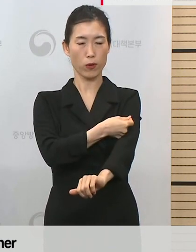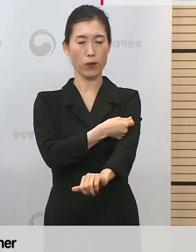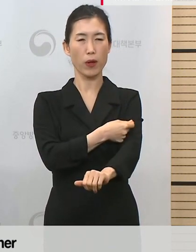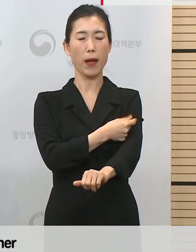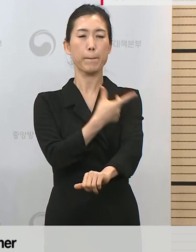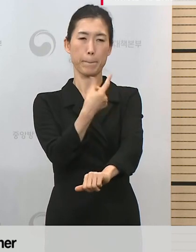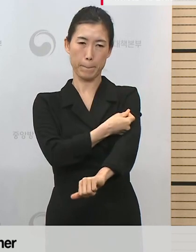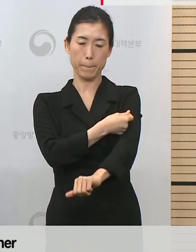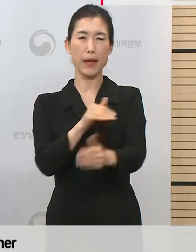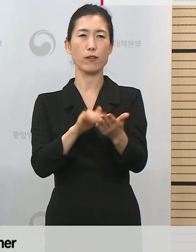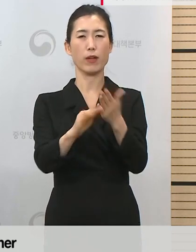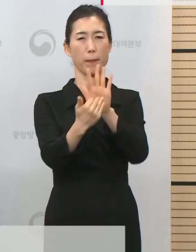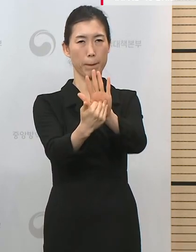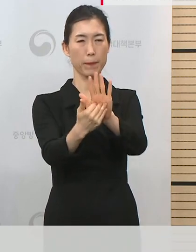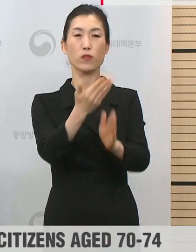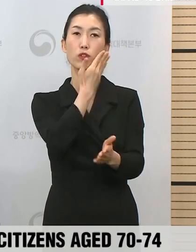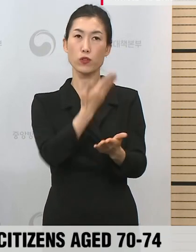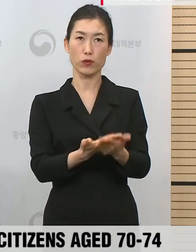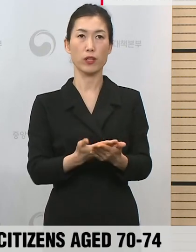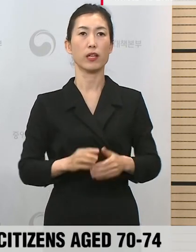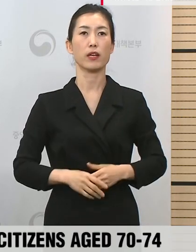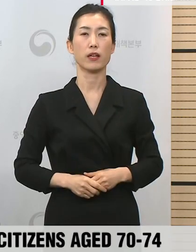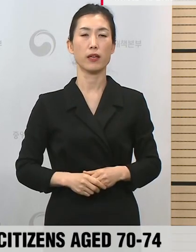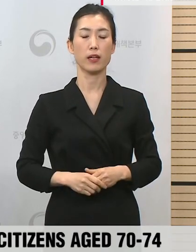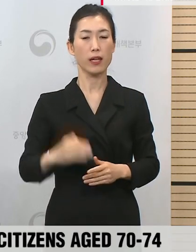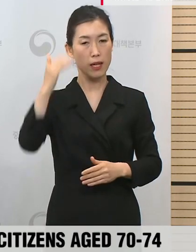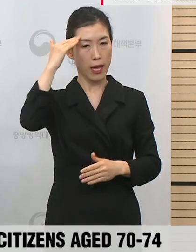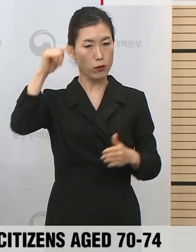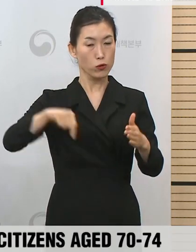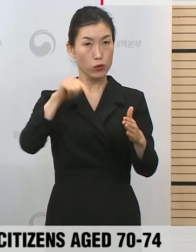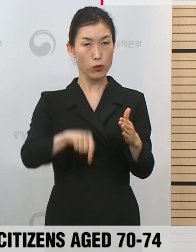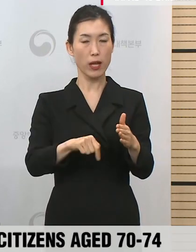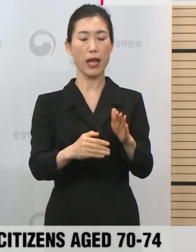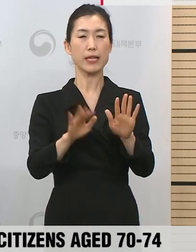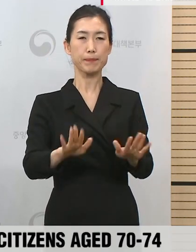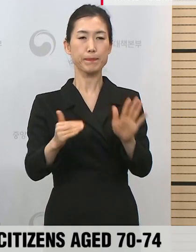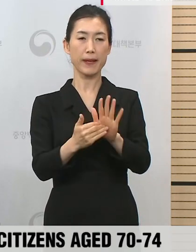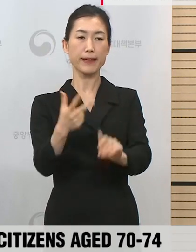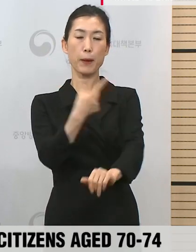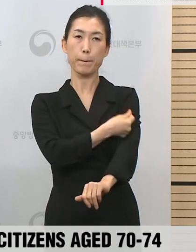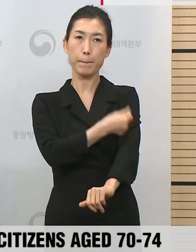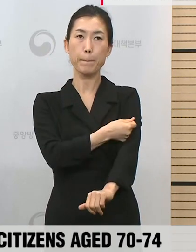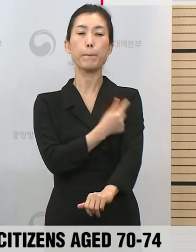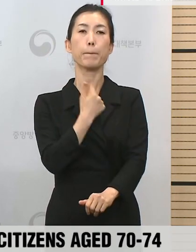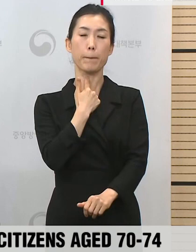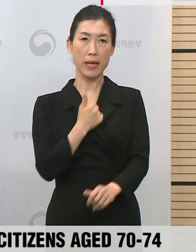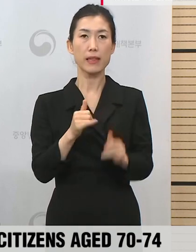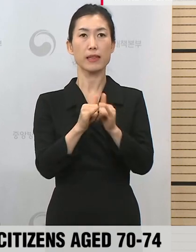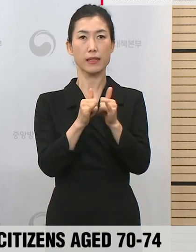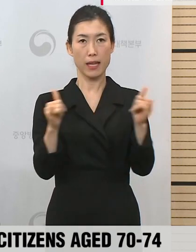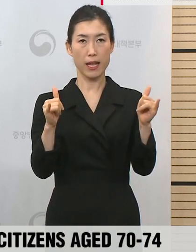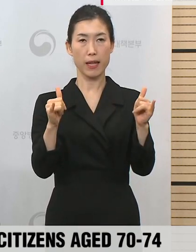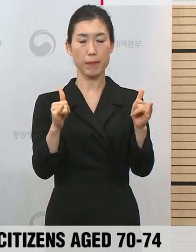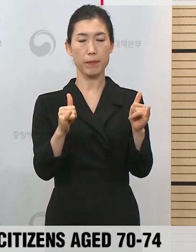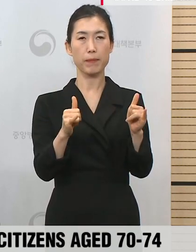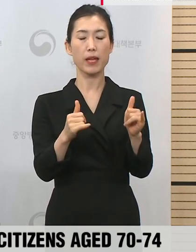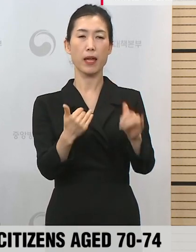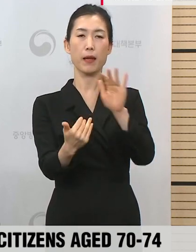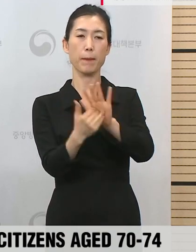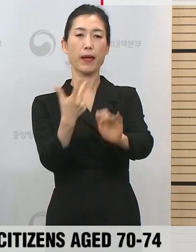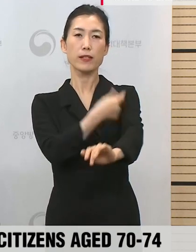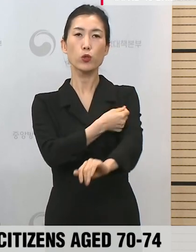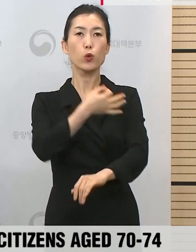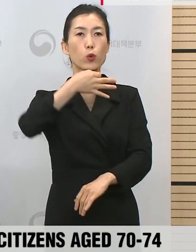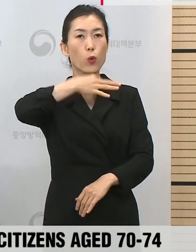aged between the 70 and 79. And therefore, we believe that it is crucial to receive the vaccination for these